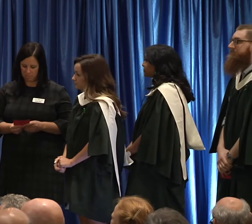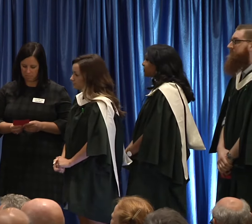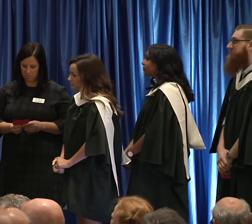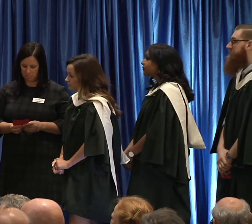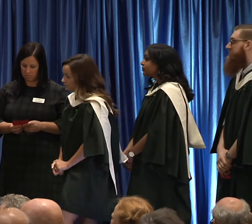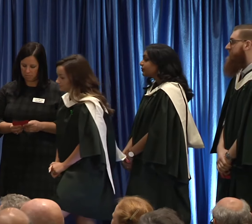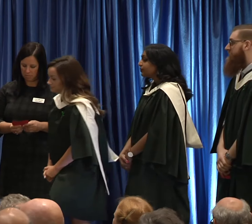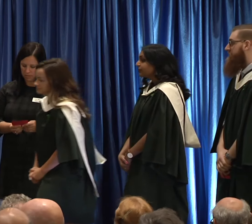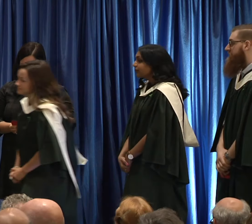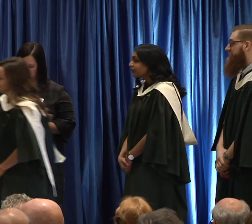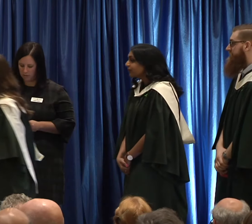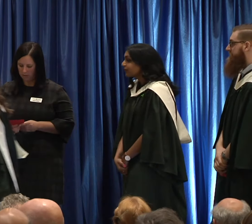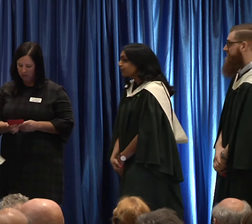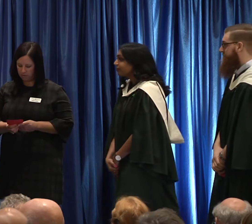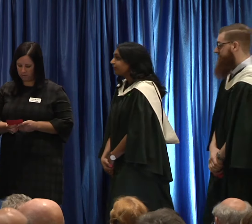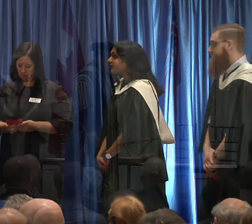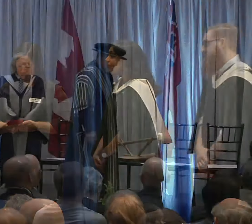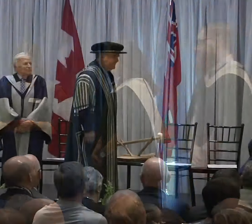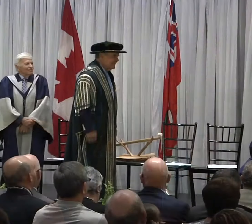Carissa Deeney.